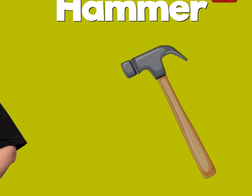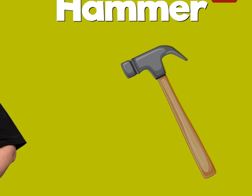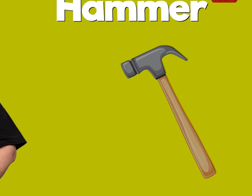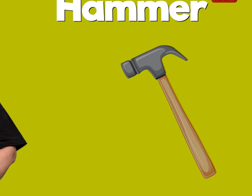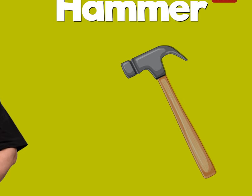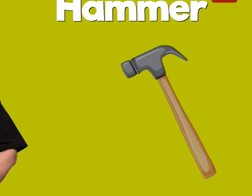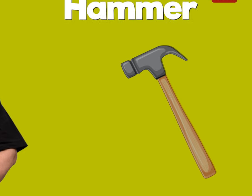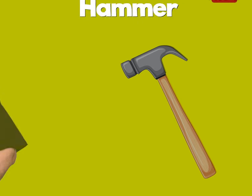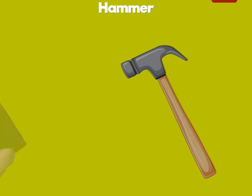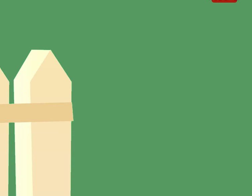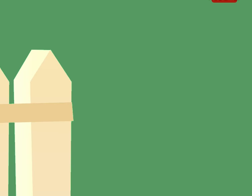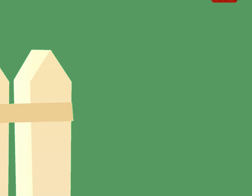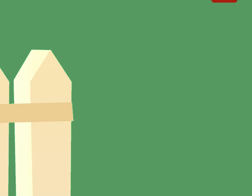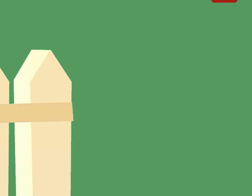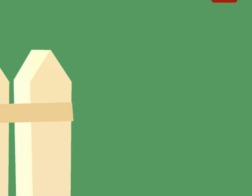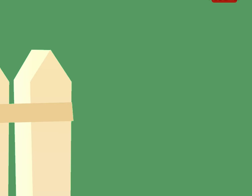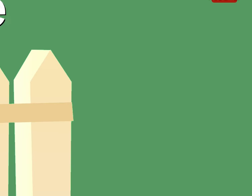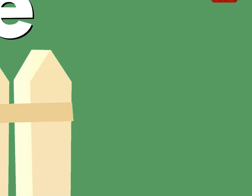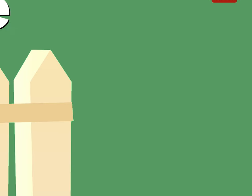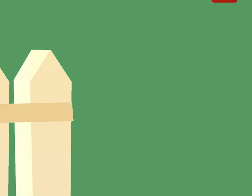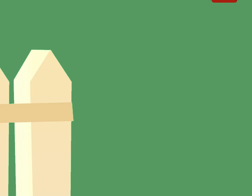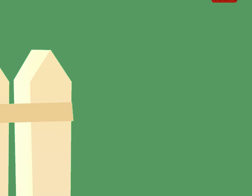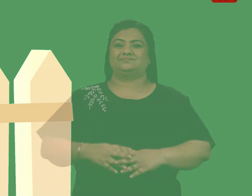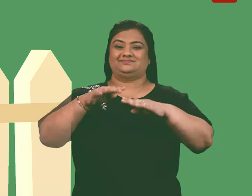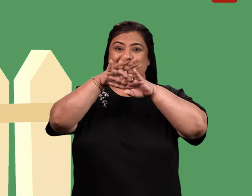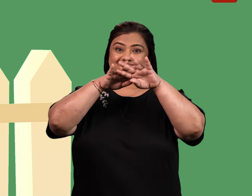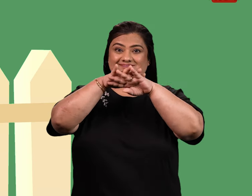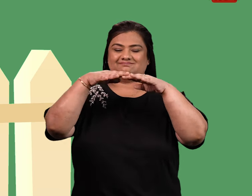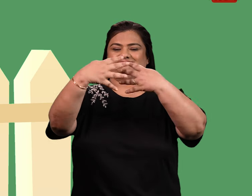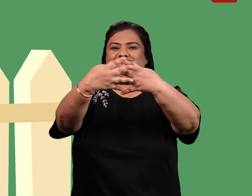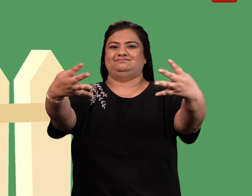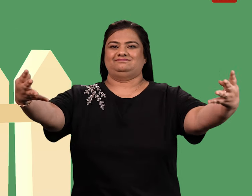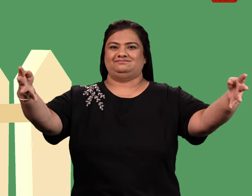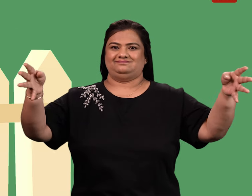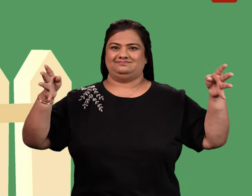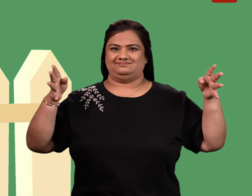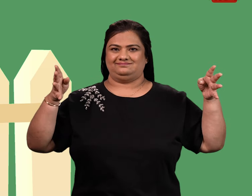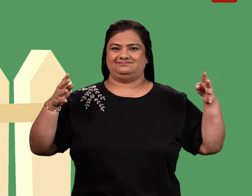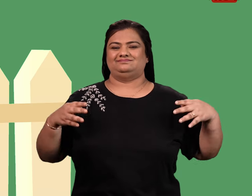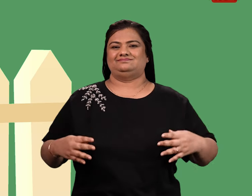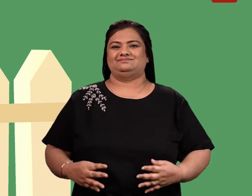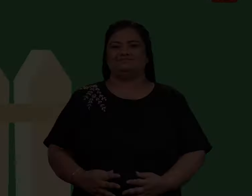Hammer. Fence.